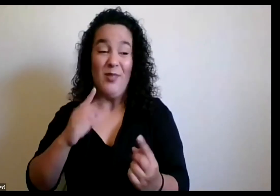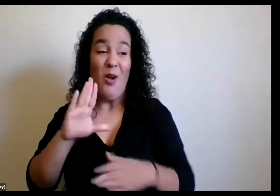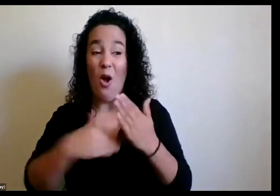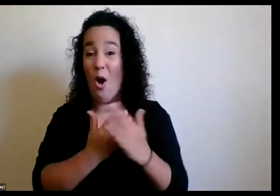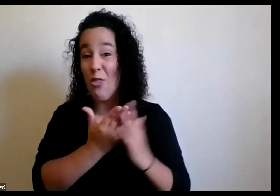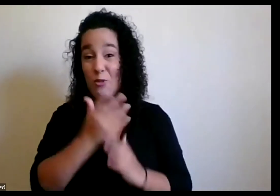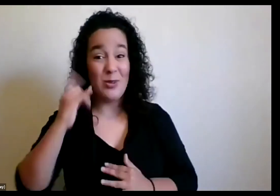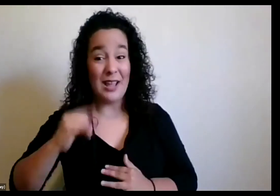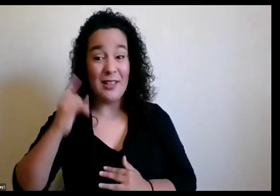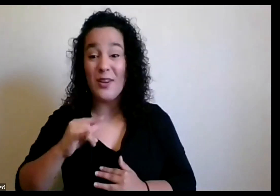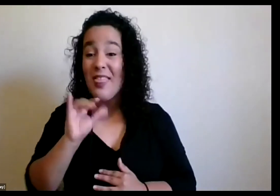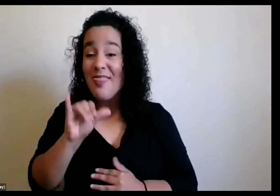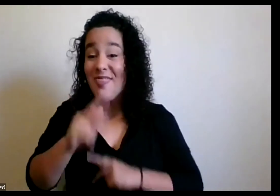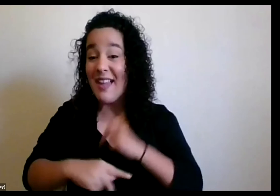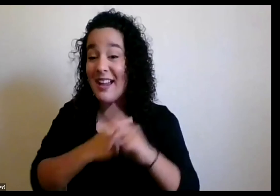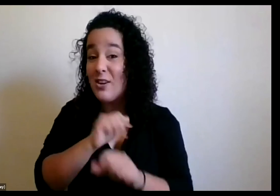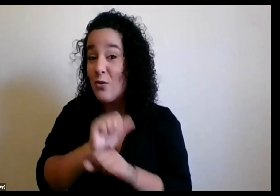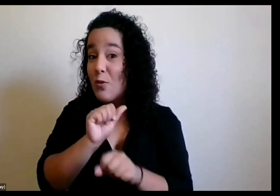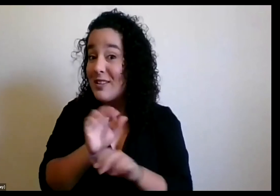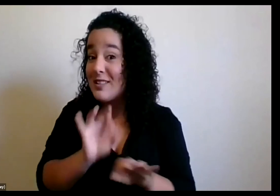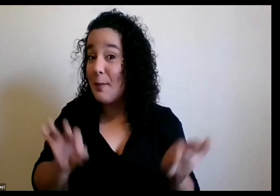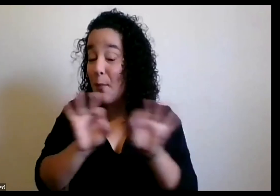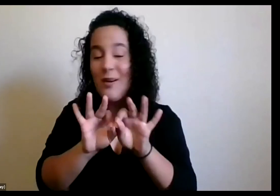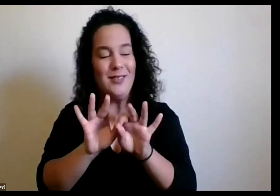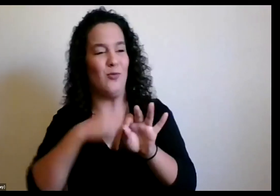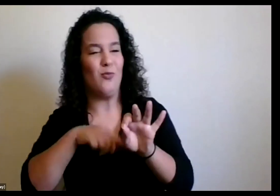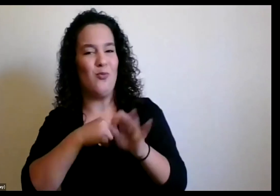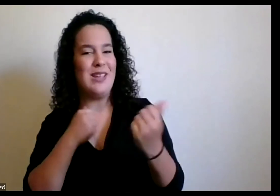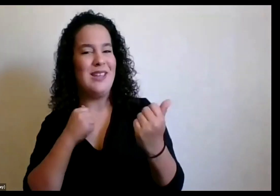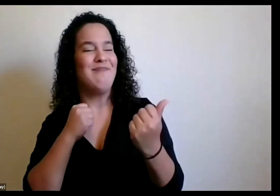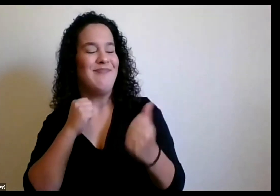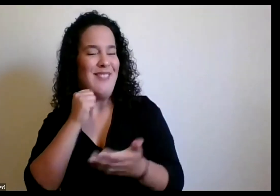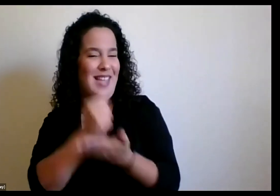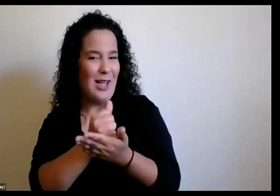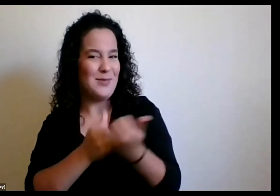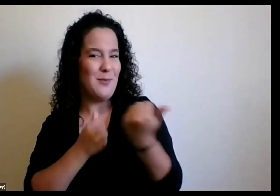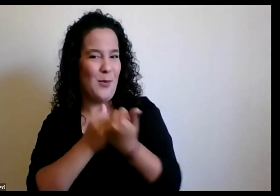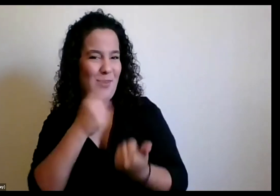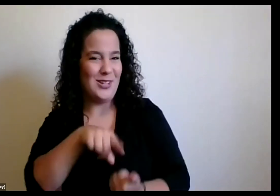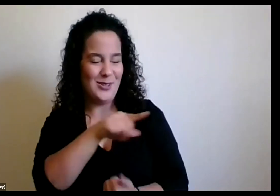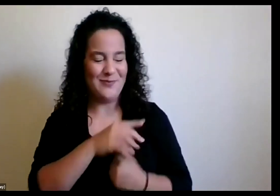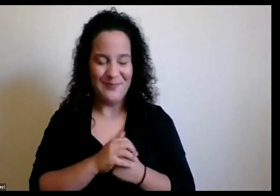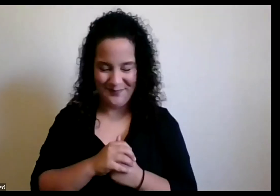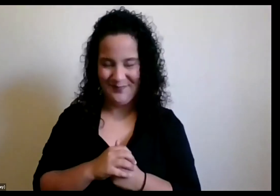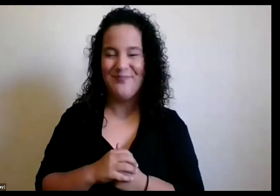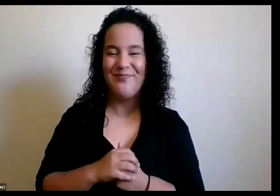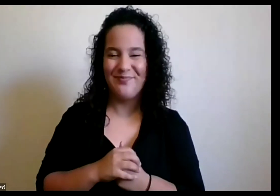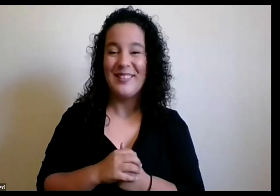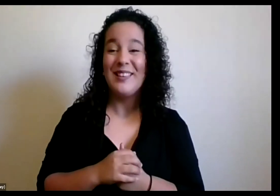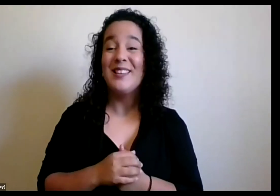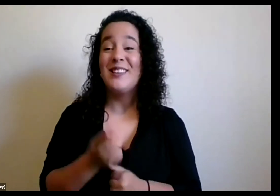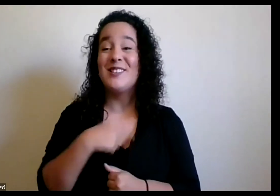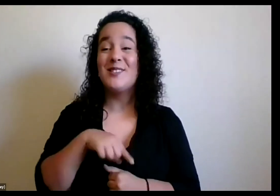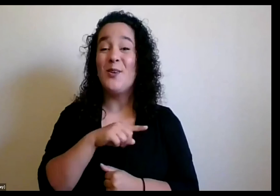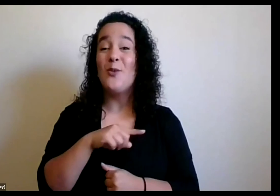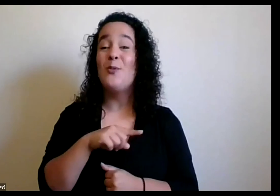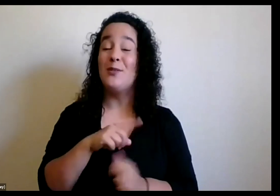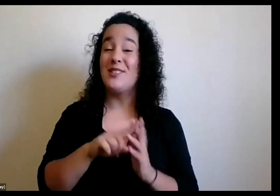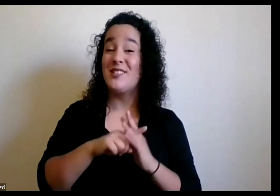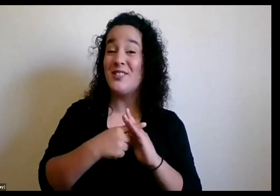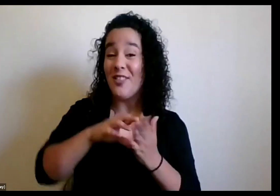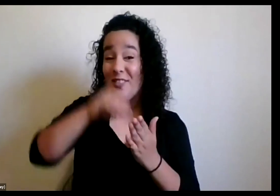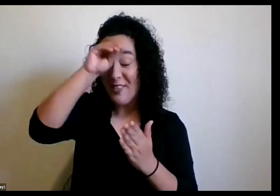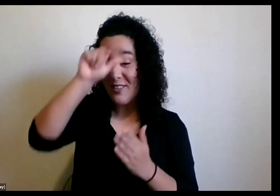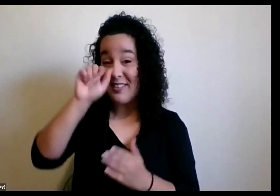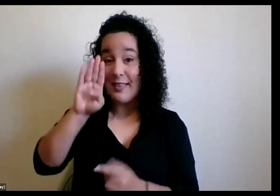to do to help support you in taking this research and putting it into practice. And so we're gonna be launching this learning lab. There'll be a series of